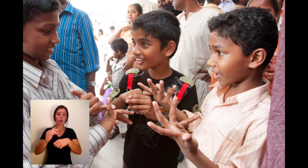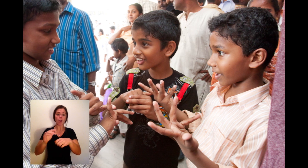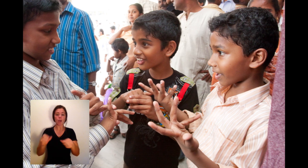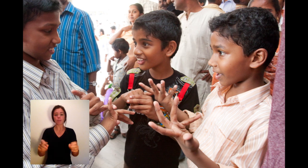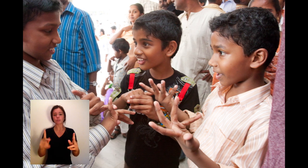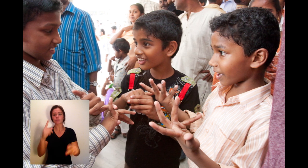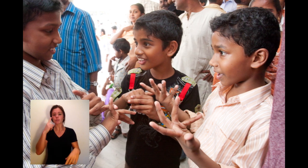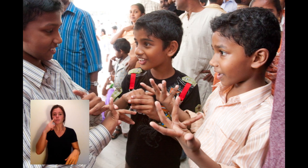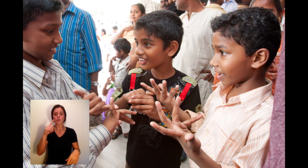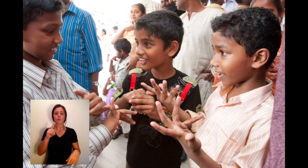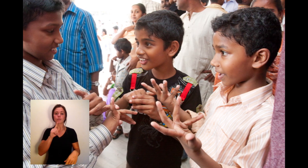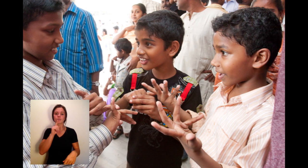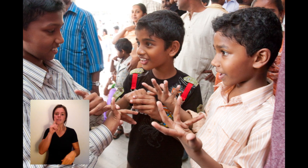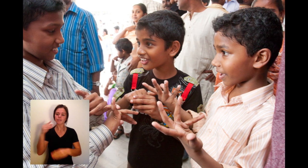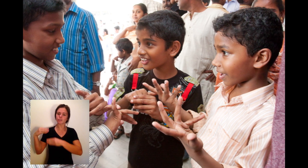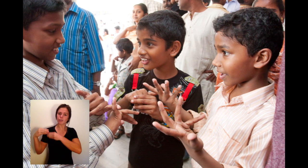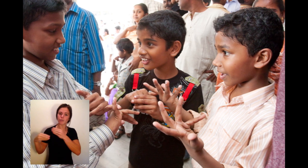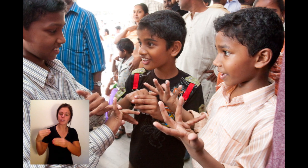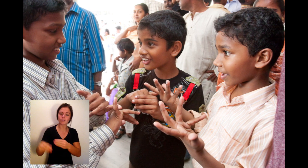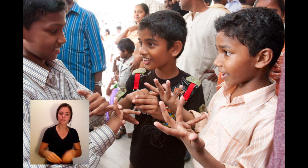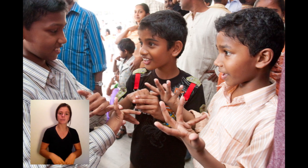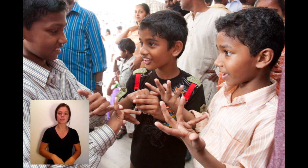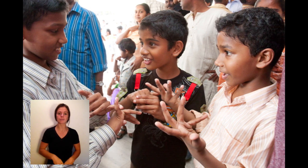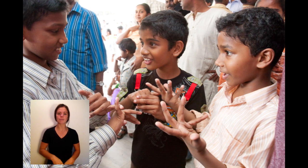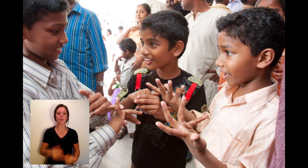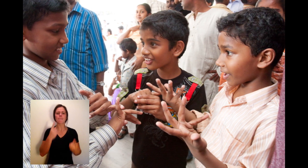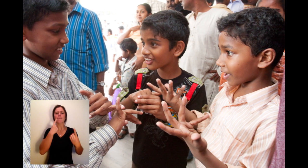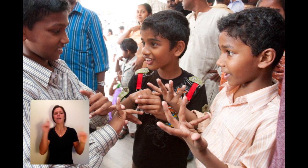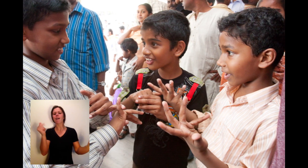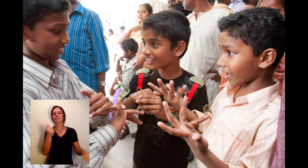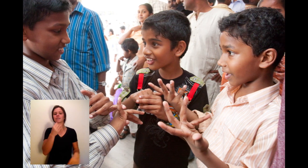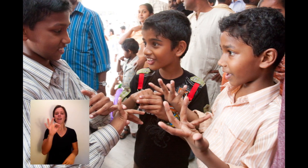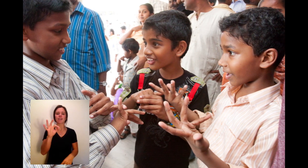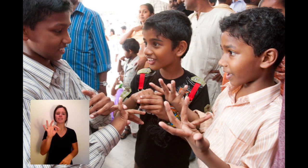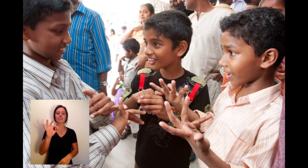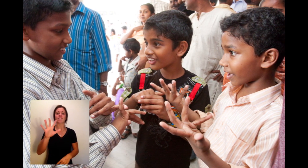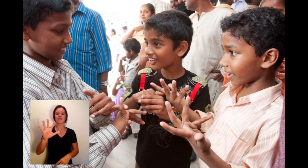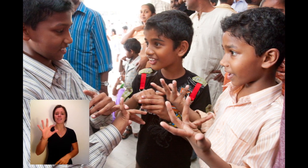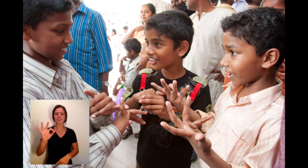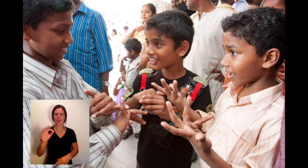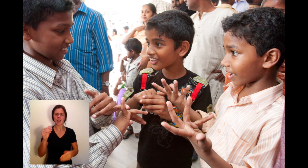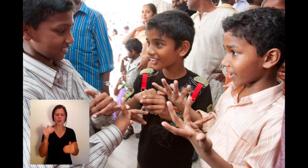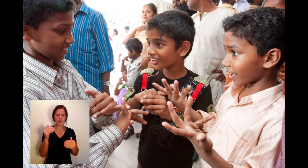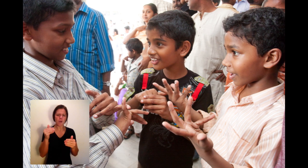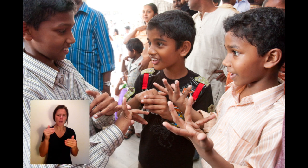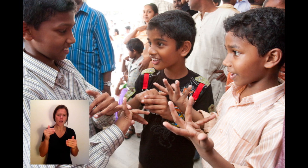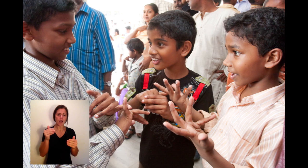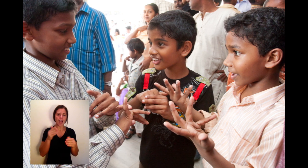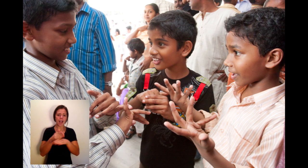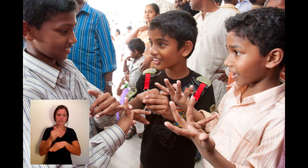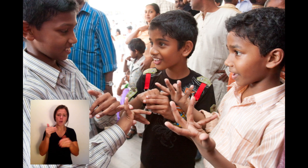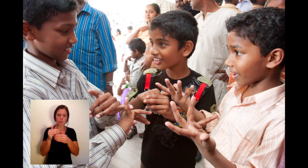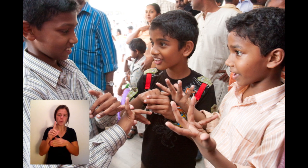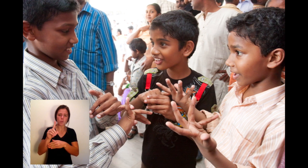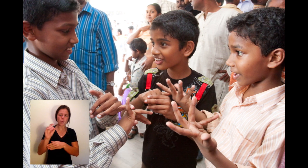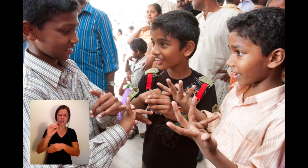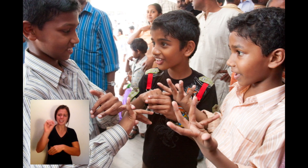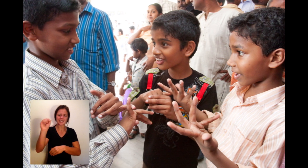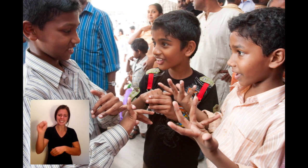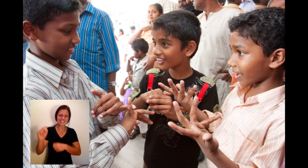future deaf generations. Finally, in 1959, after almost a century, it